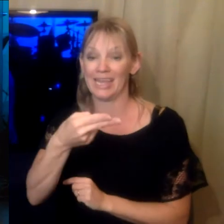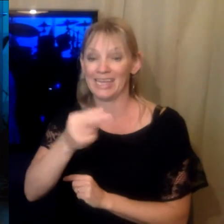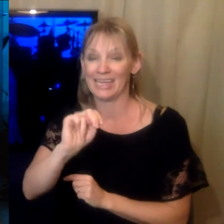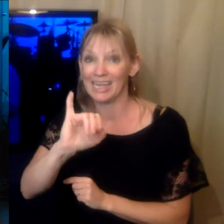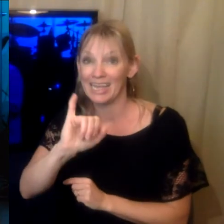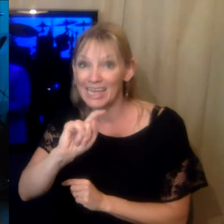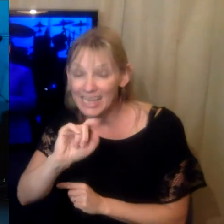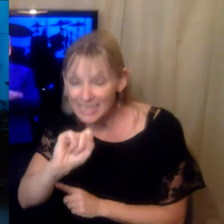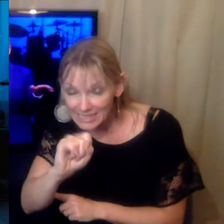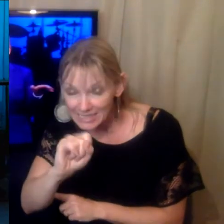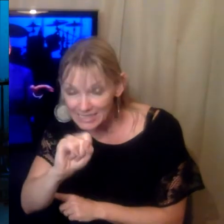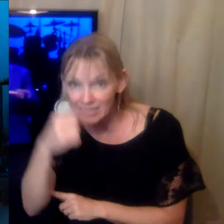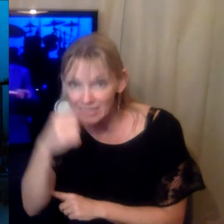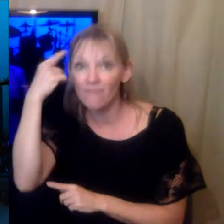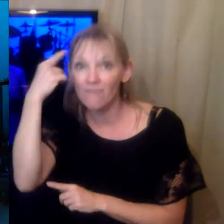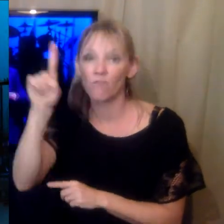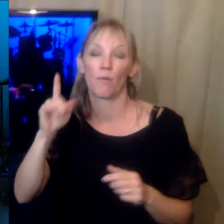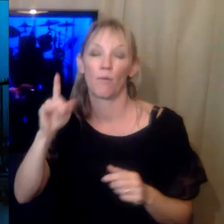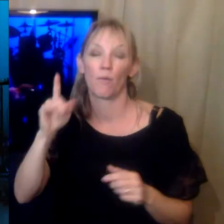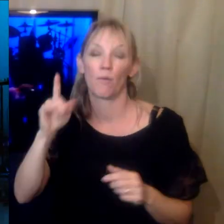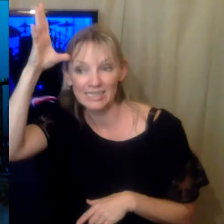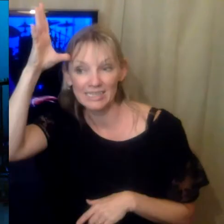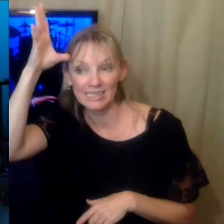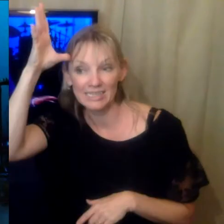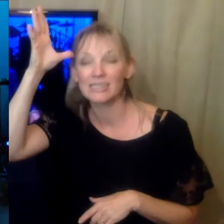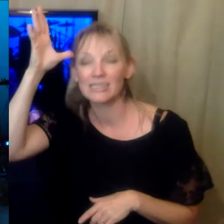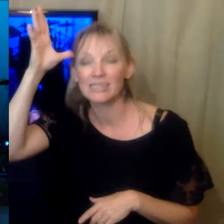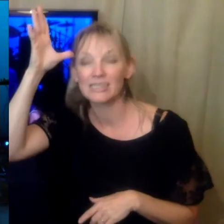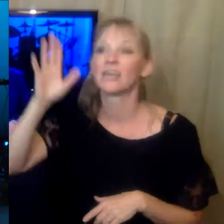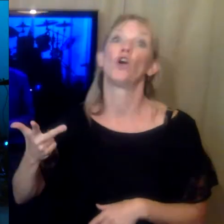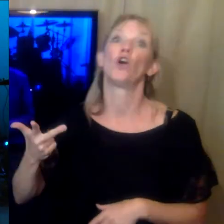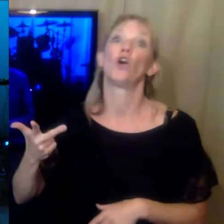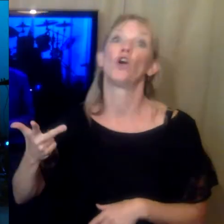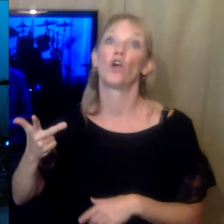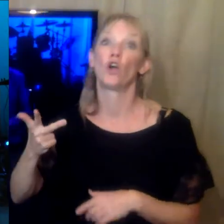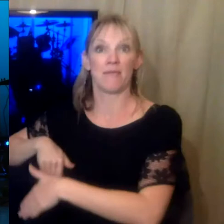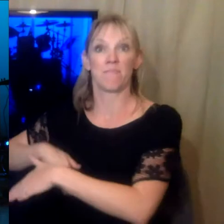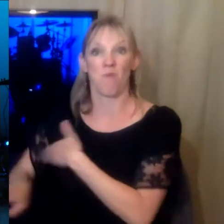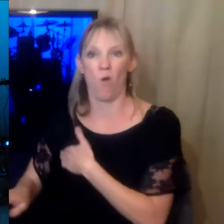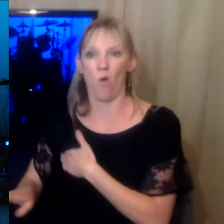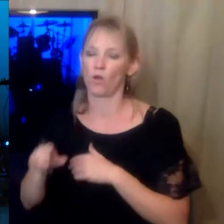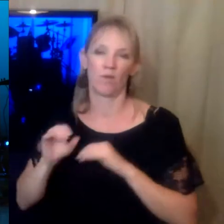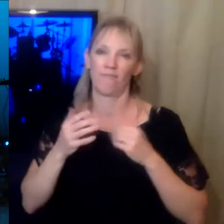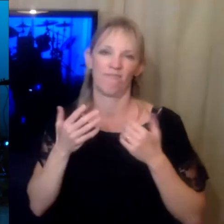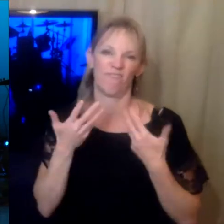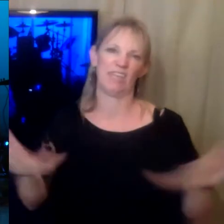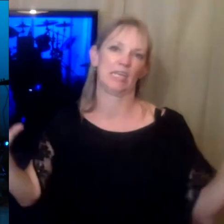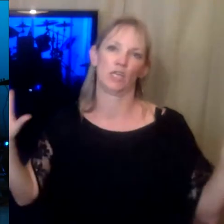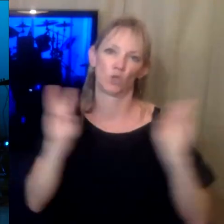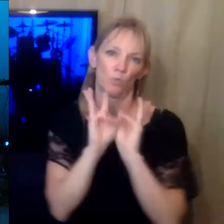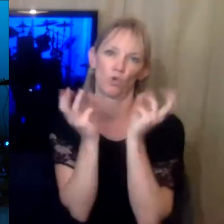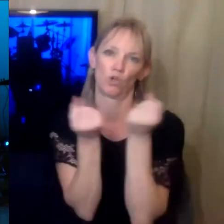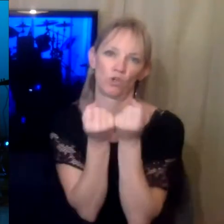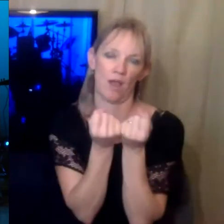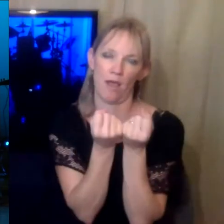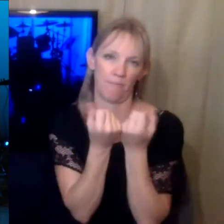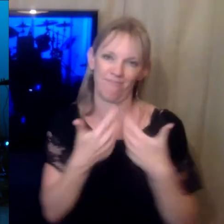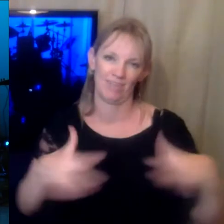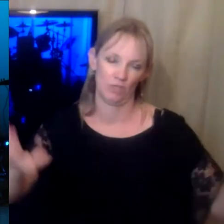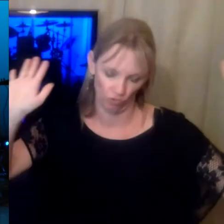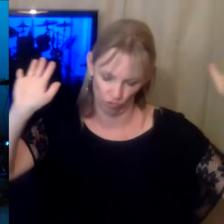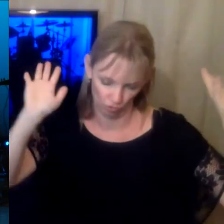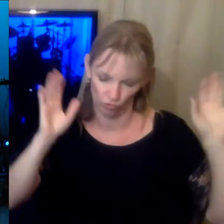third child came along, and he didn't do the workshop at all anymore. Oh, yeah. Oh, my gosh, yes.